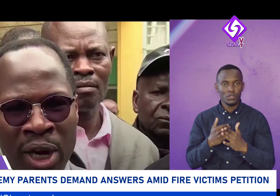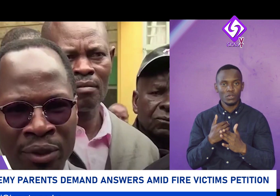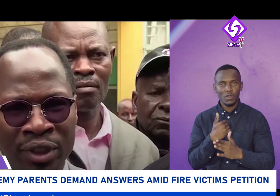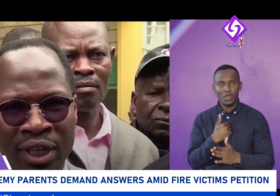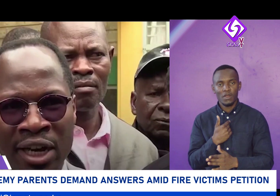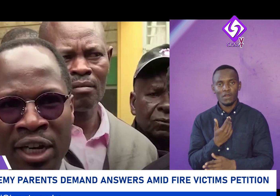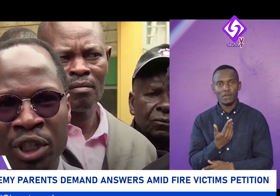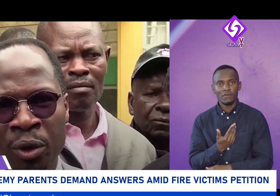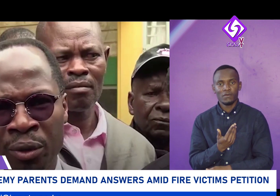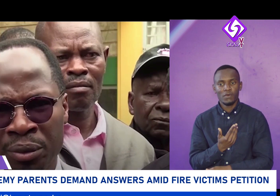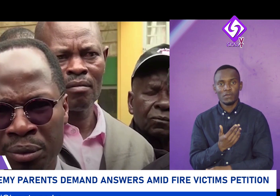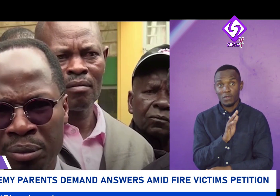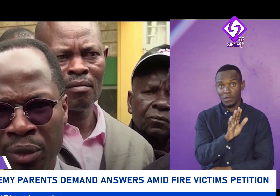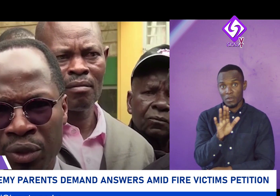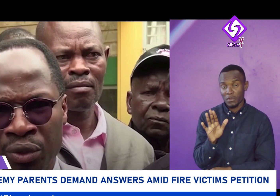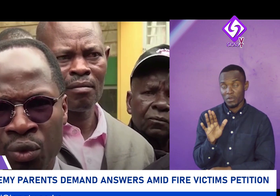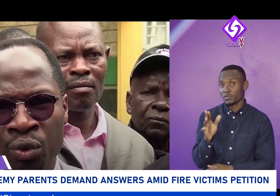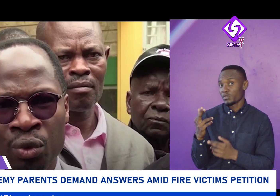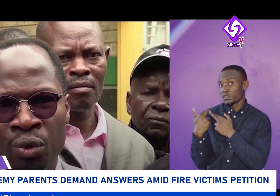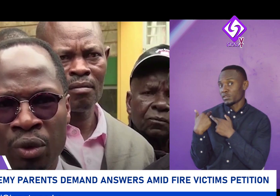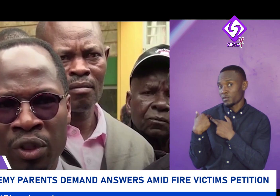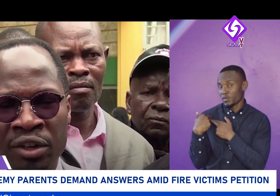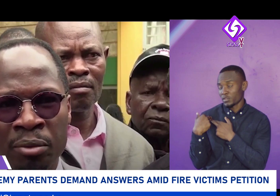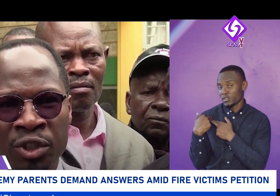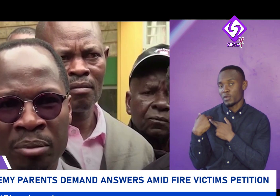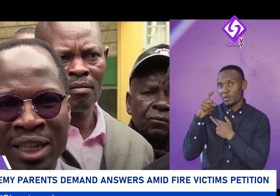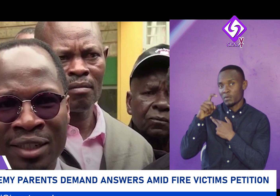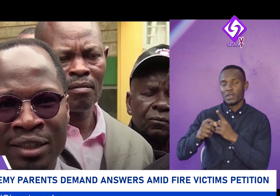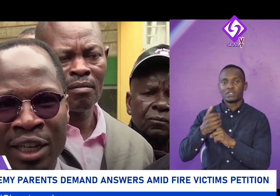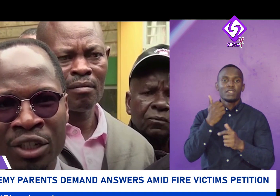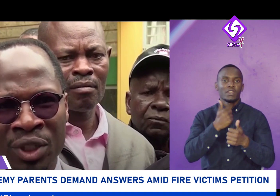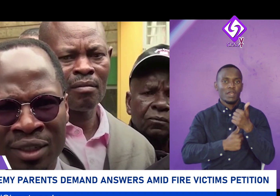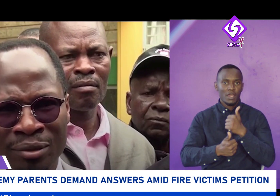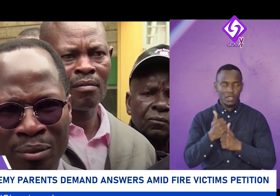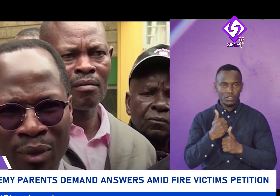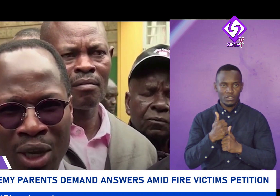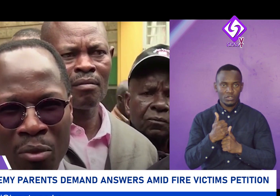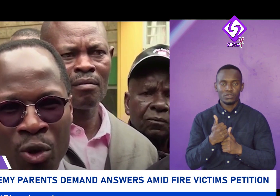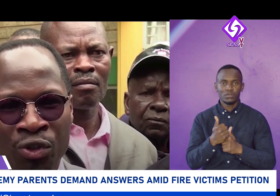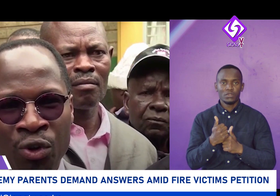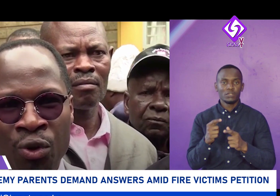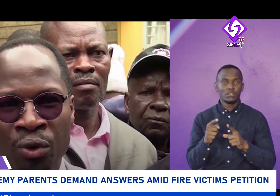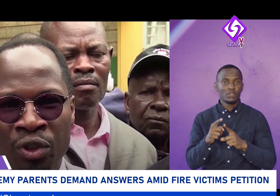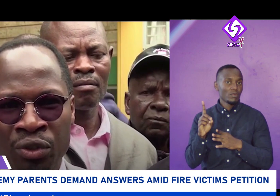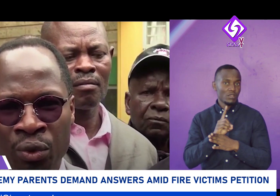bound accountable to their responsibilities and duties, more so the